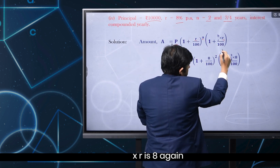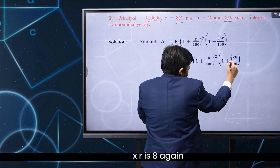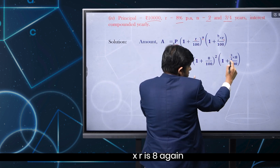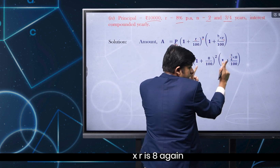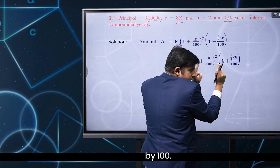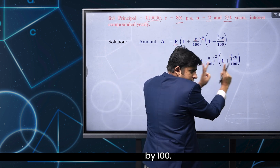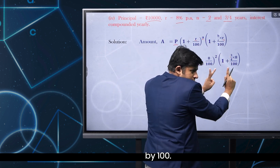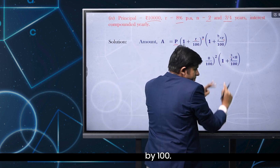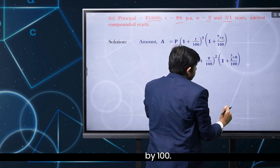by 100.